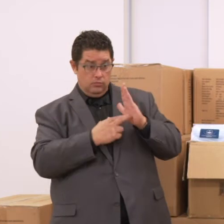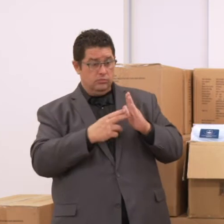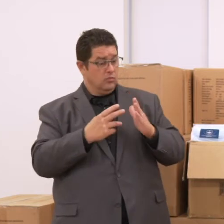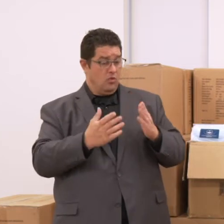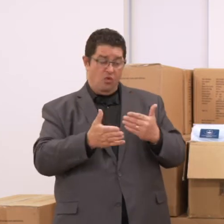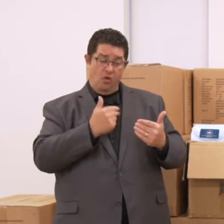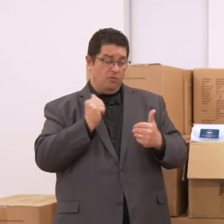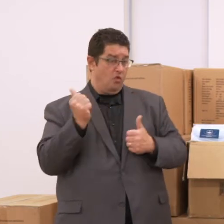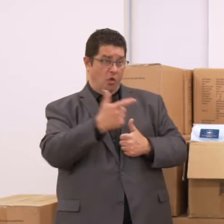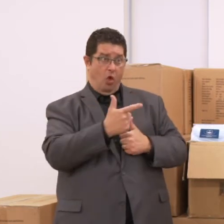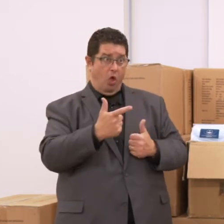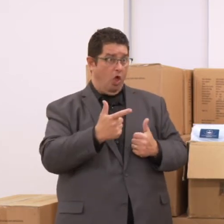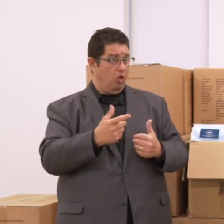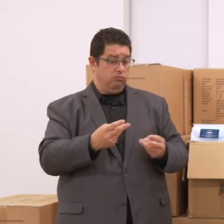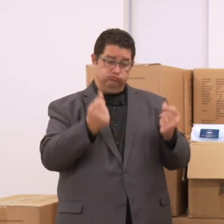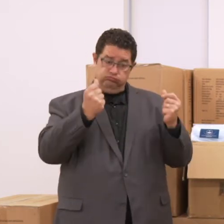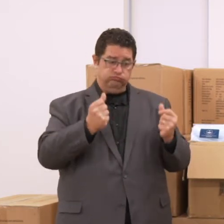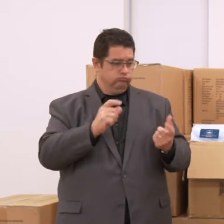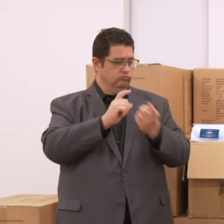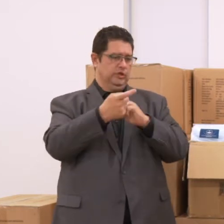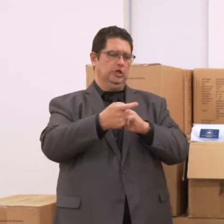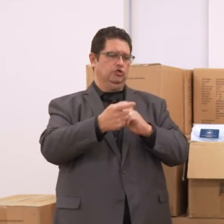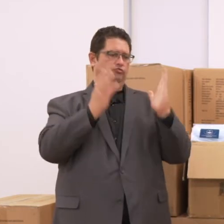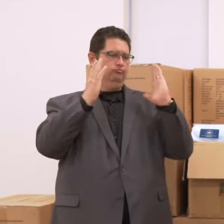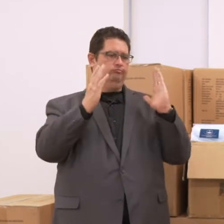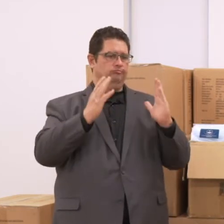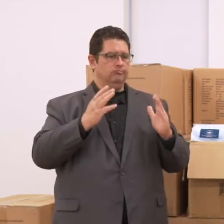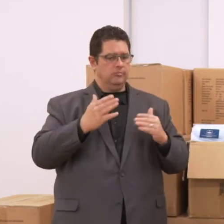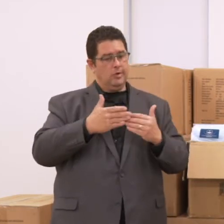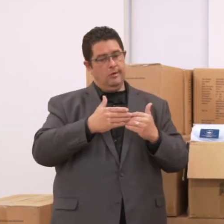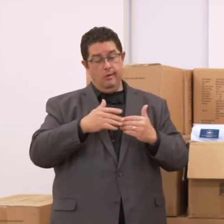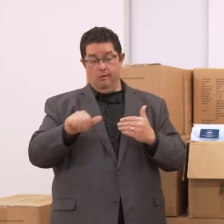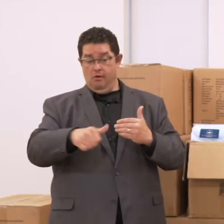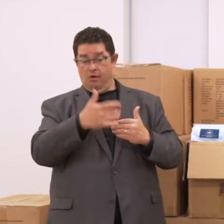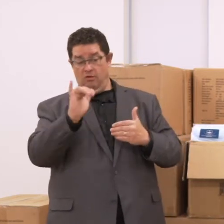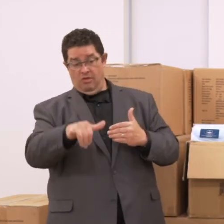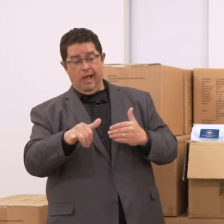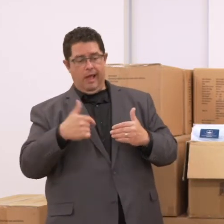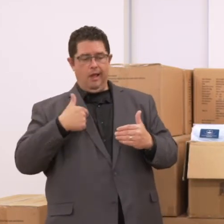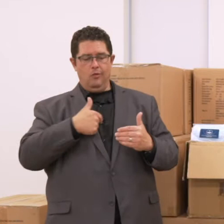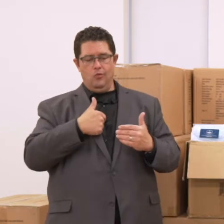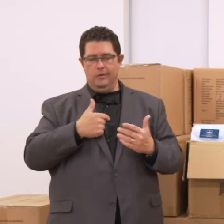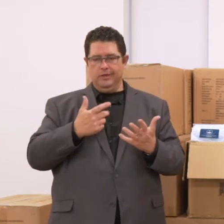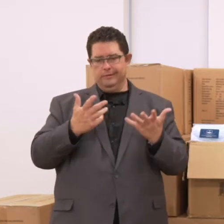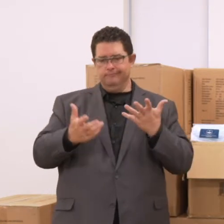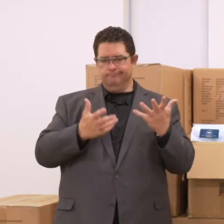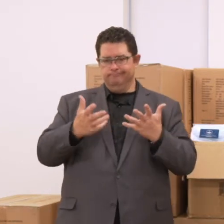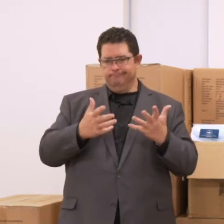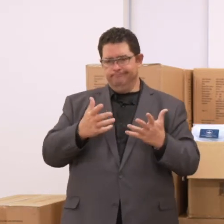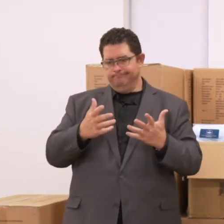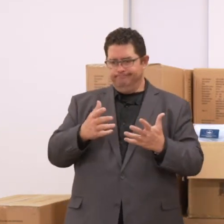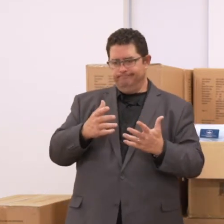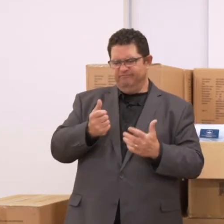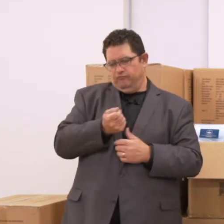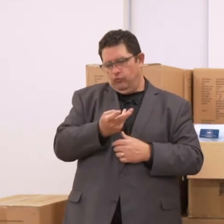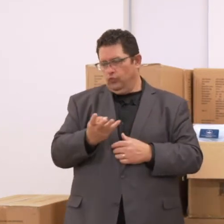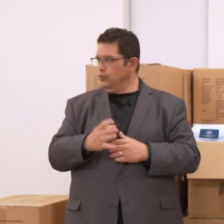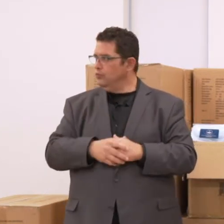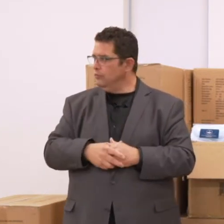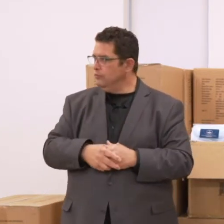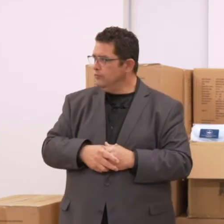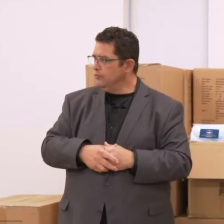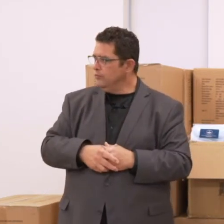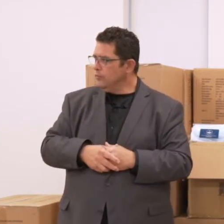away. And beyond that, I believe we'll be dealing with outliers. Can you expand, number